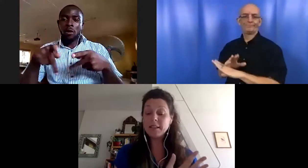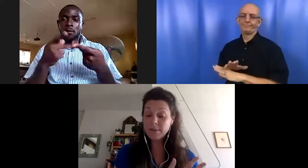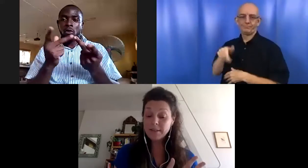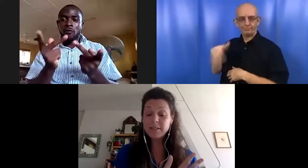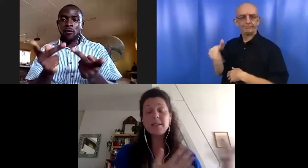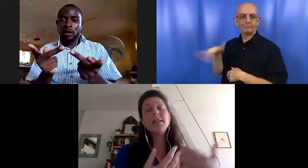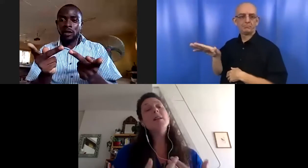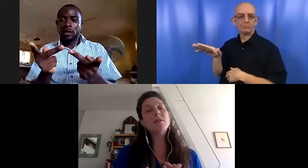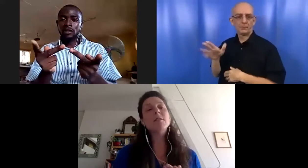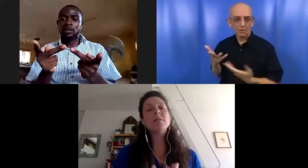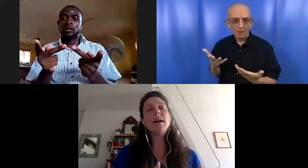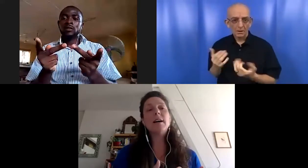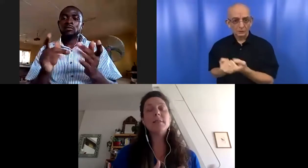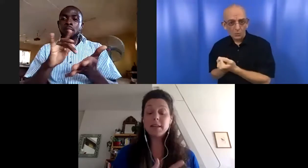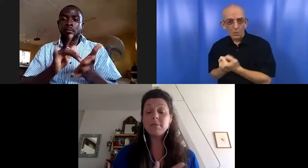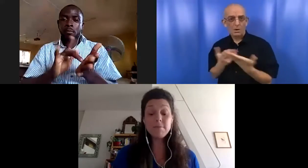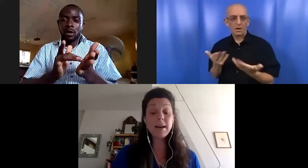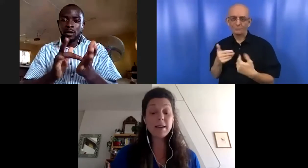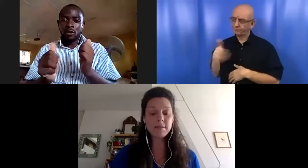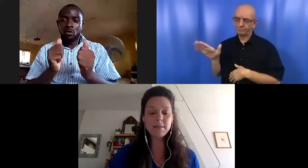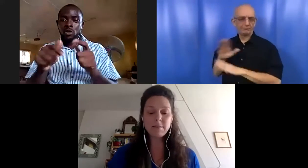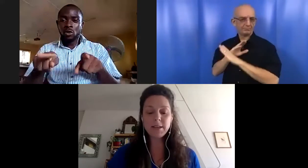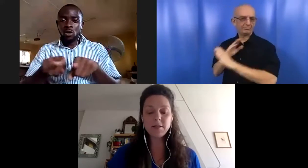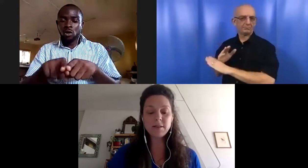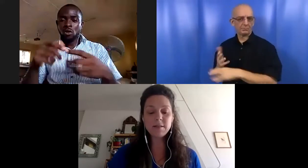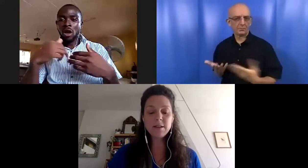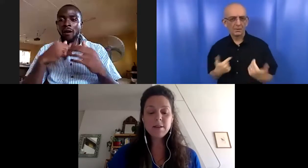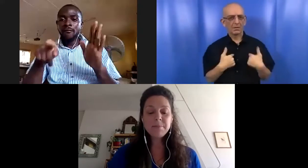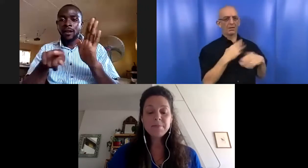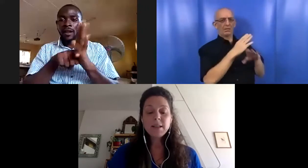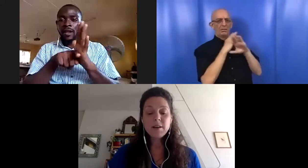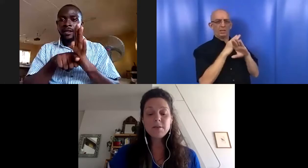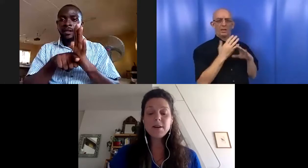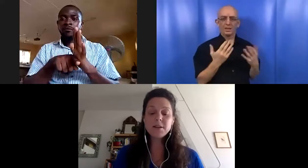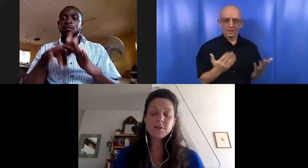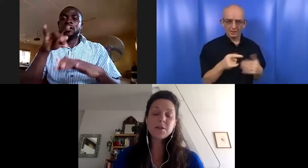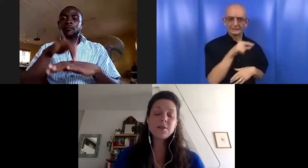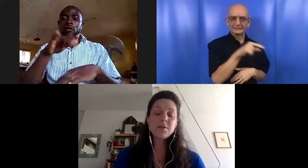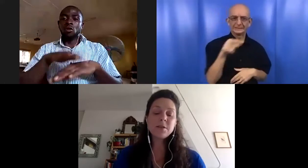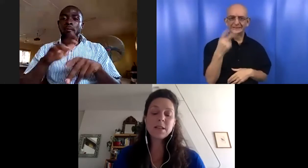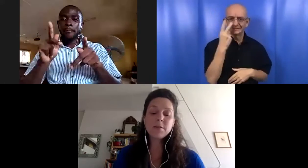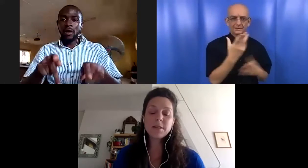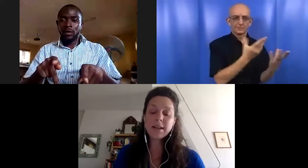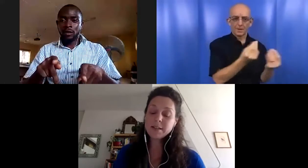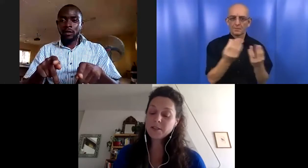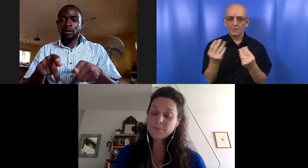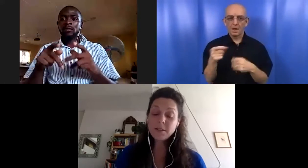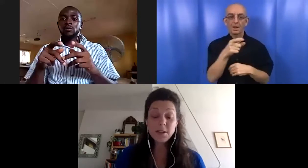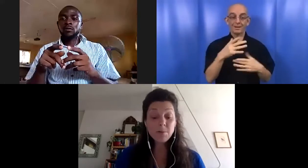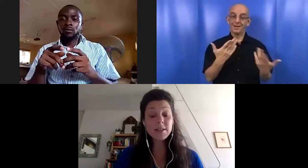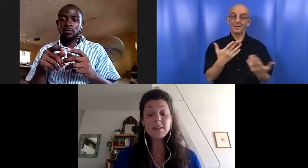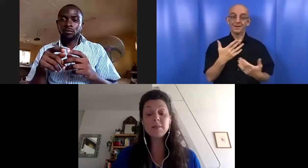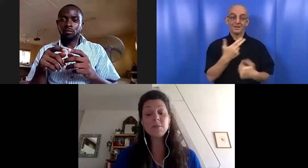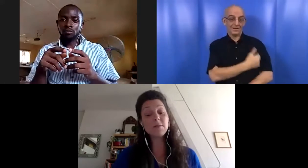via telemedicine, which also had negative impacts in some cases. Other barriers included lack of